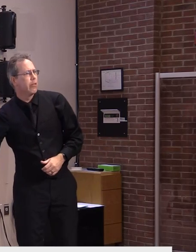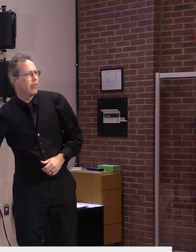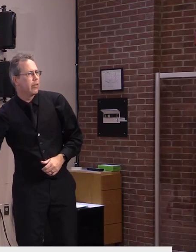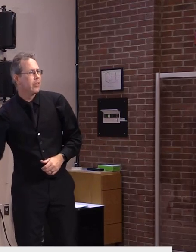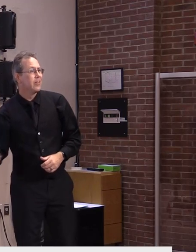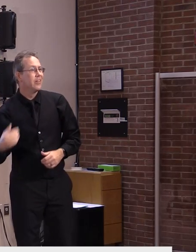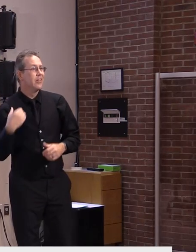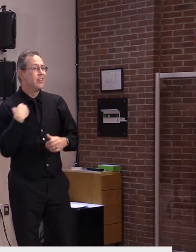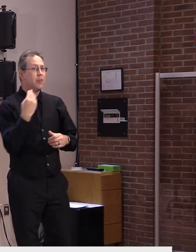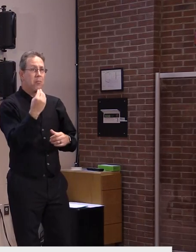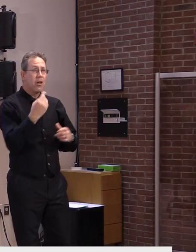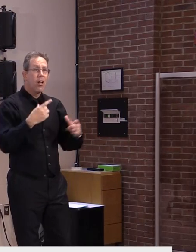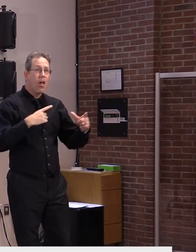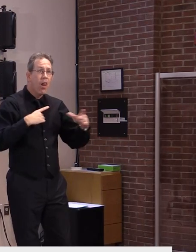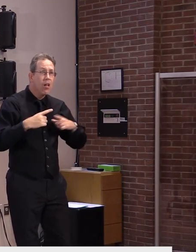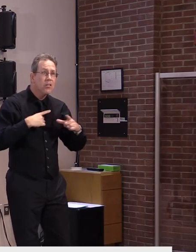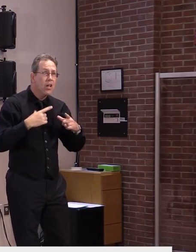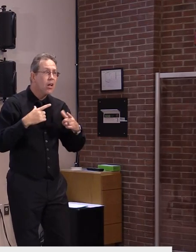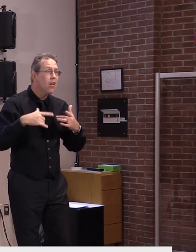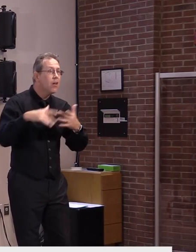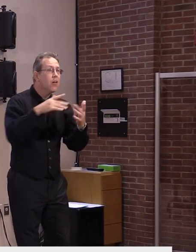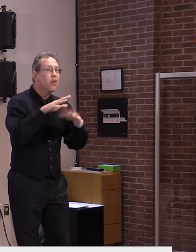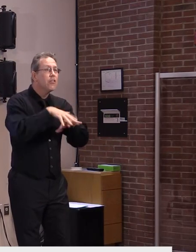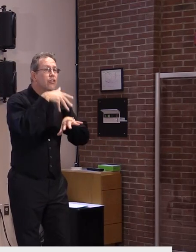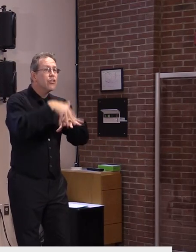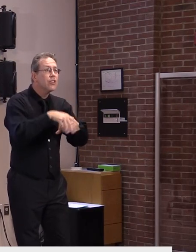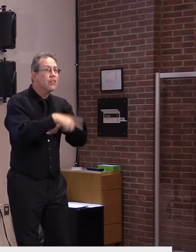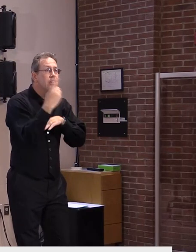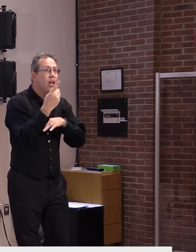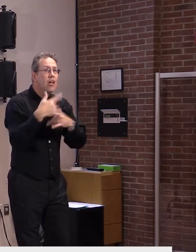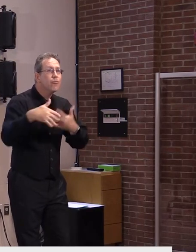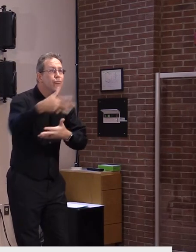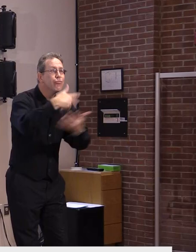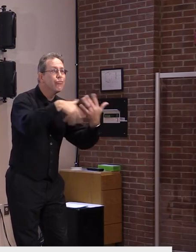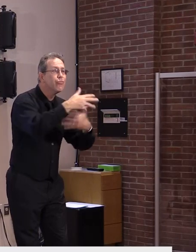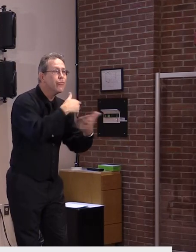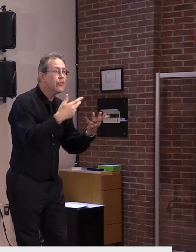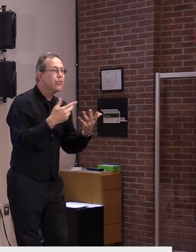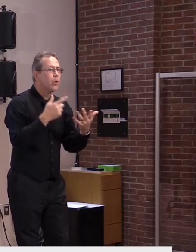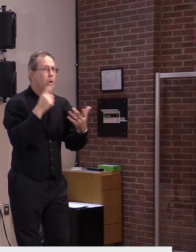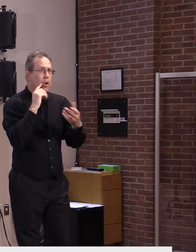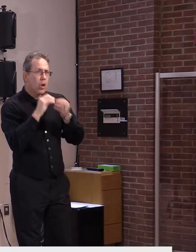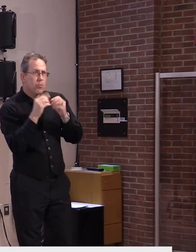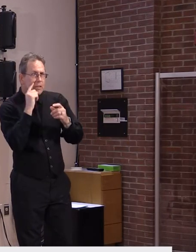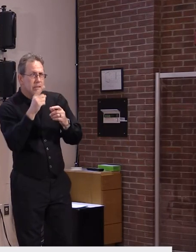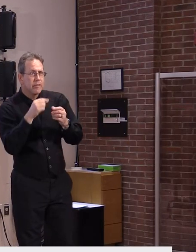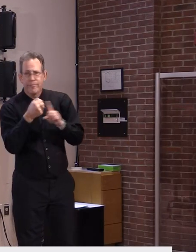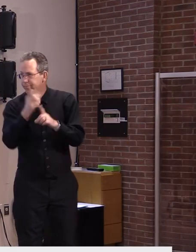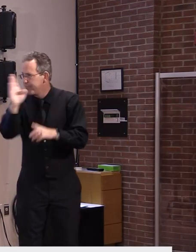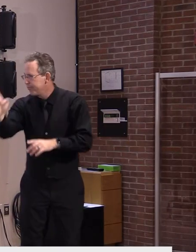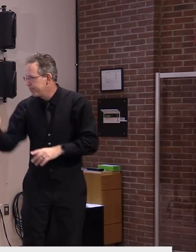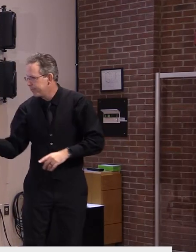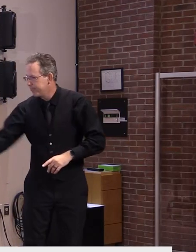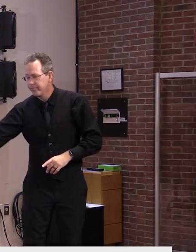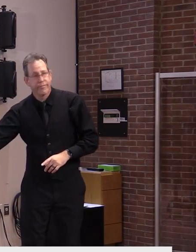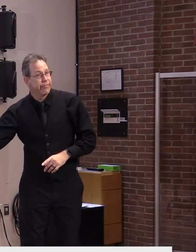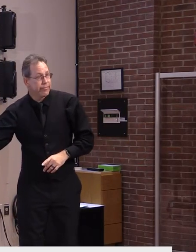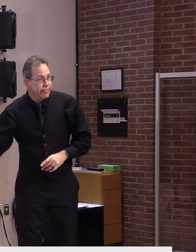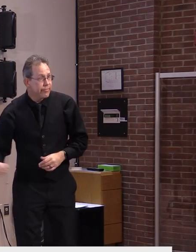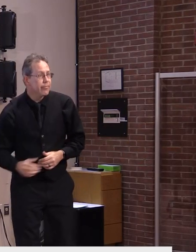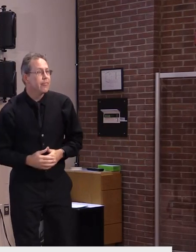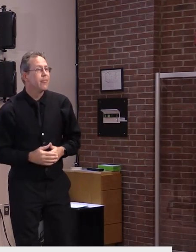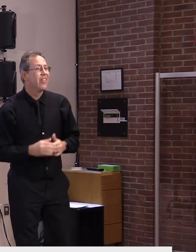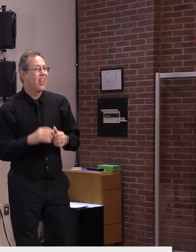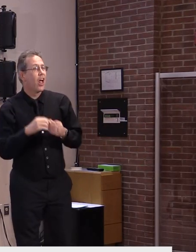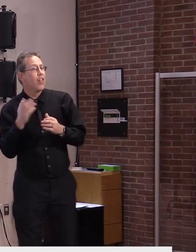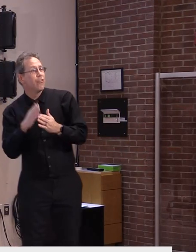you look across the country, you see that Vermont had the 19th fewest cases reported in the last 7 days on a per capita basis, so continue to be